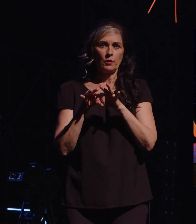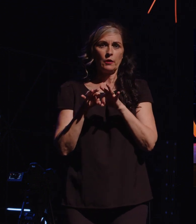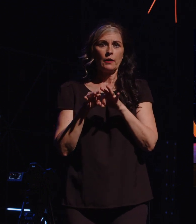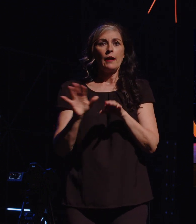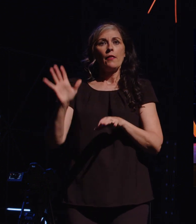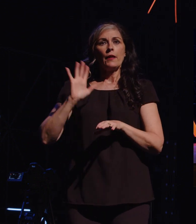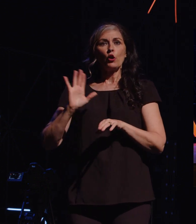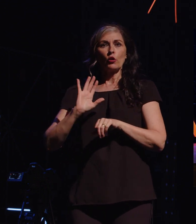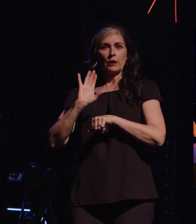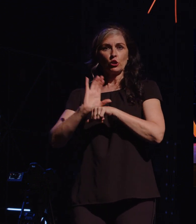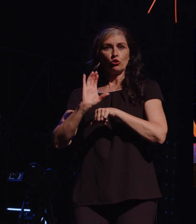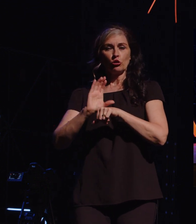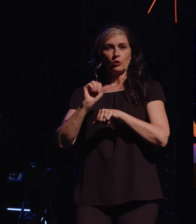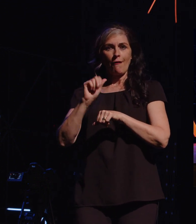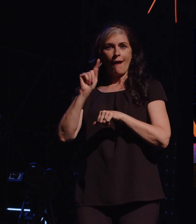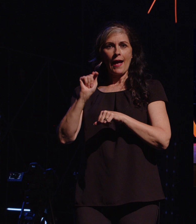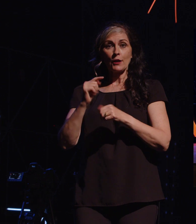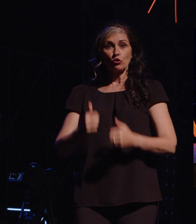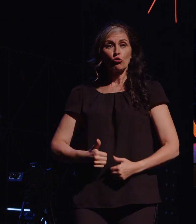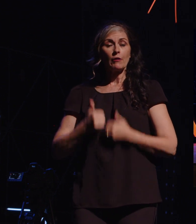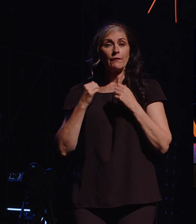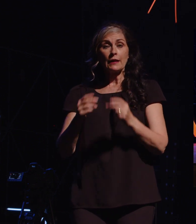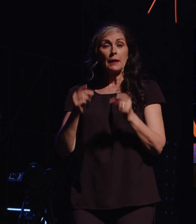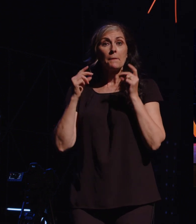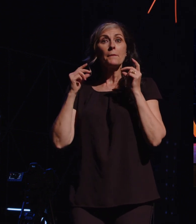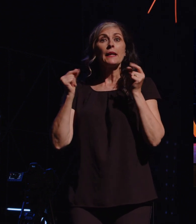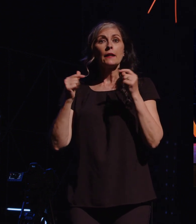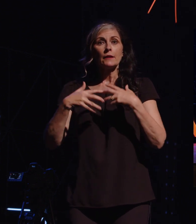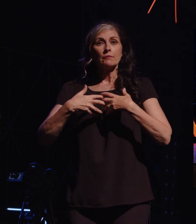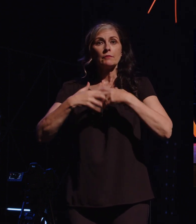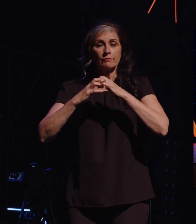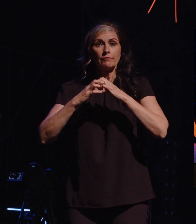early church in Acts. They're living that out right away.